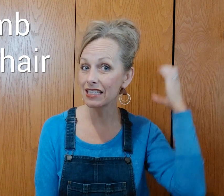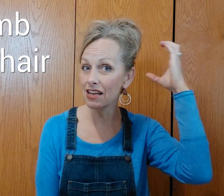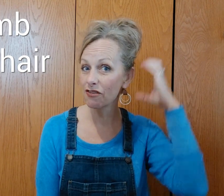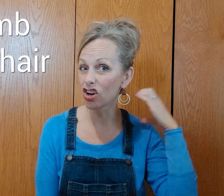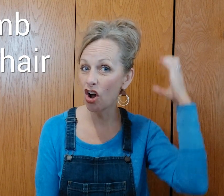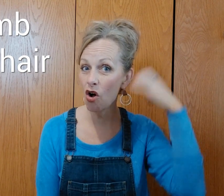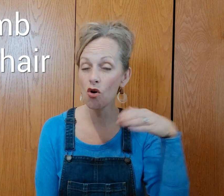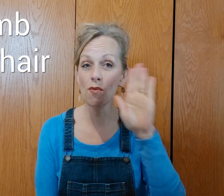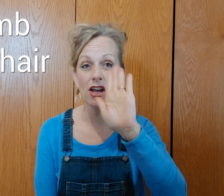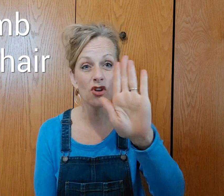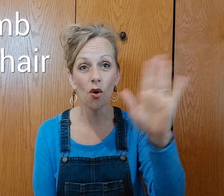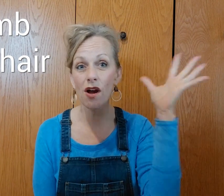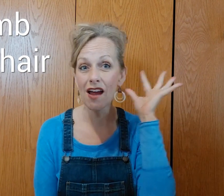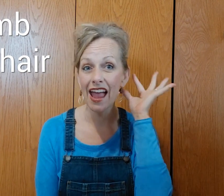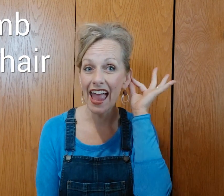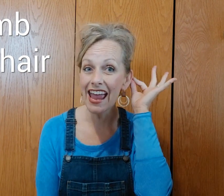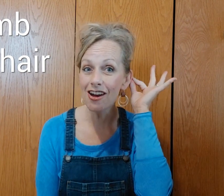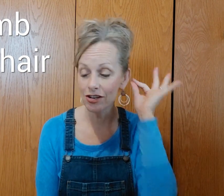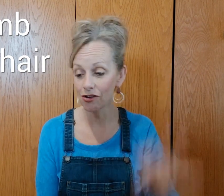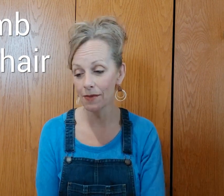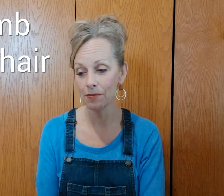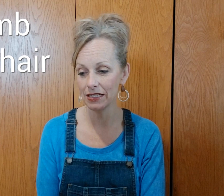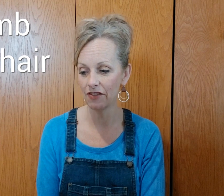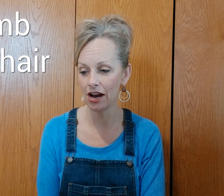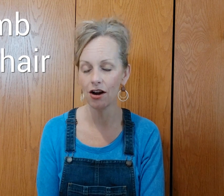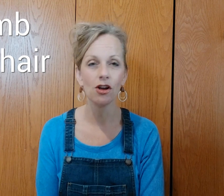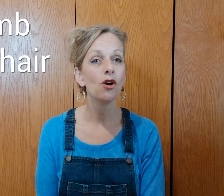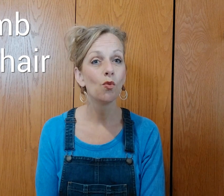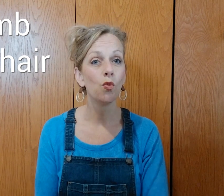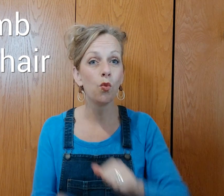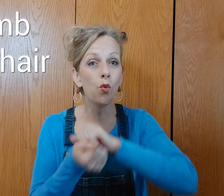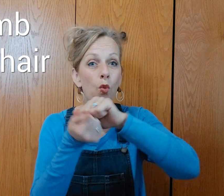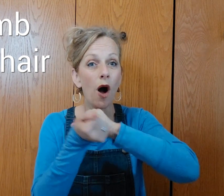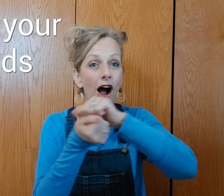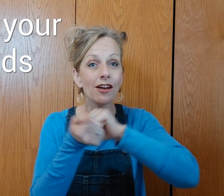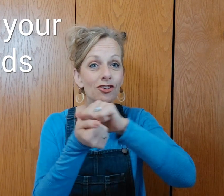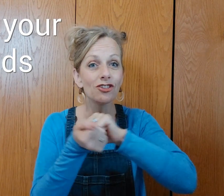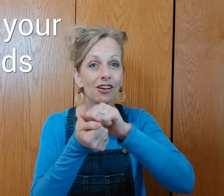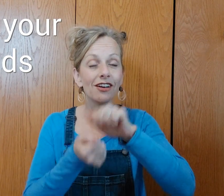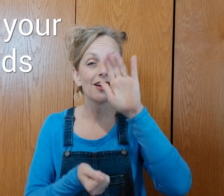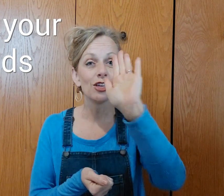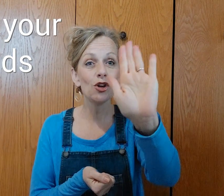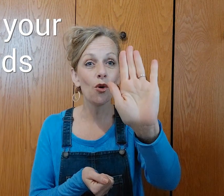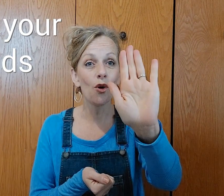C for comb your hair. And you grab that piece of hair. Wash